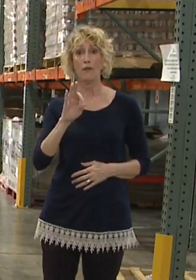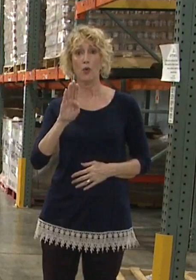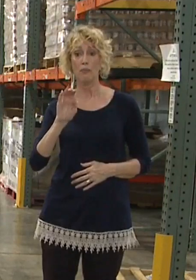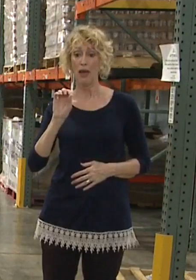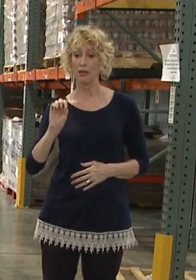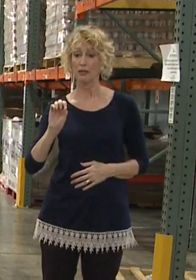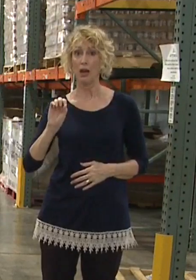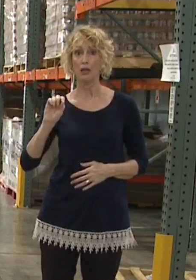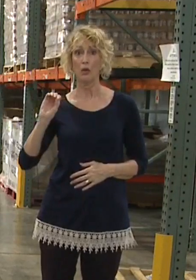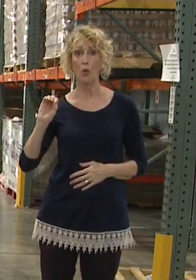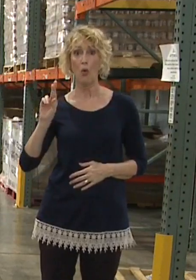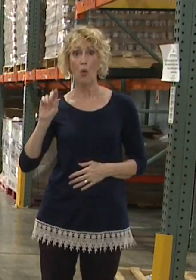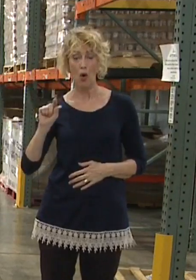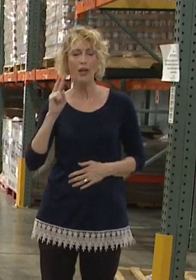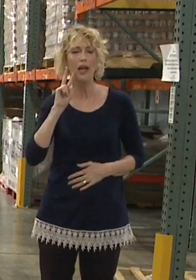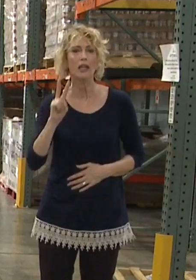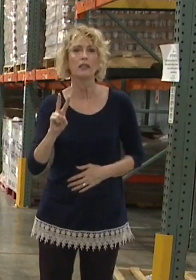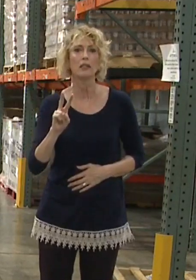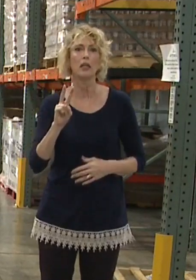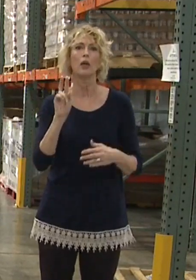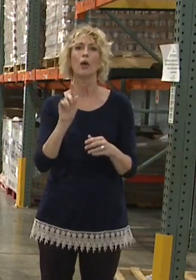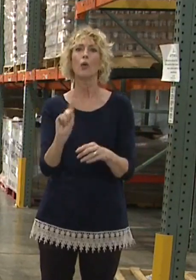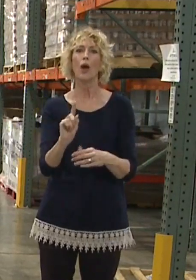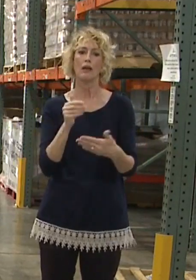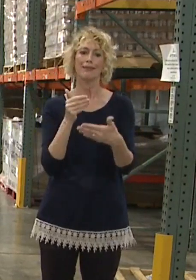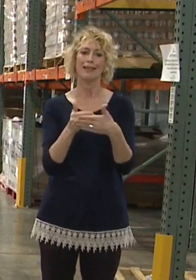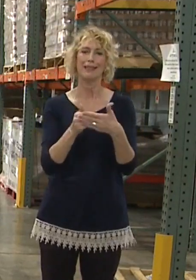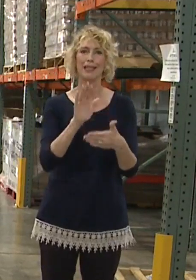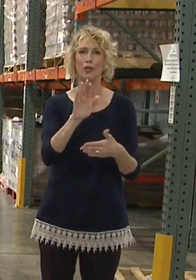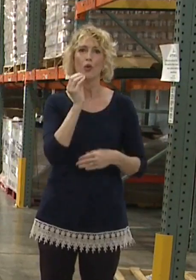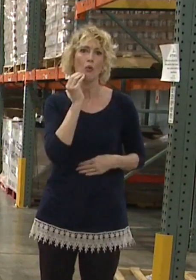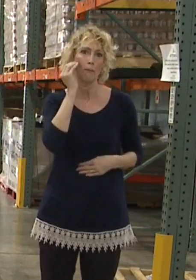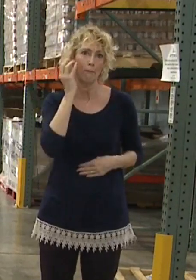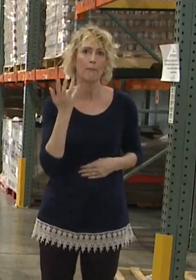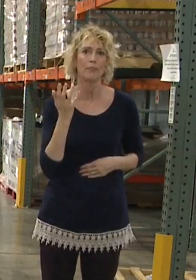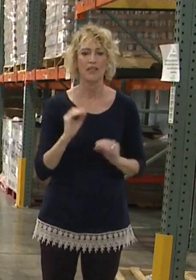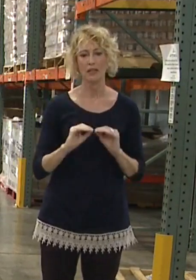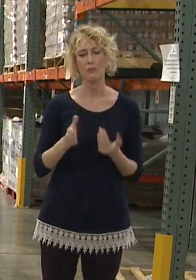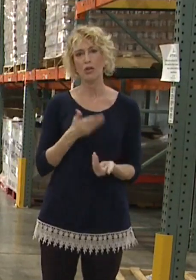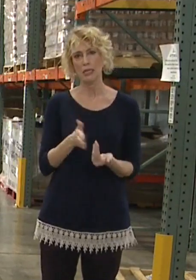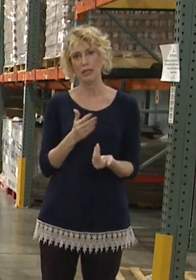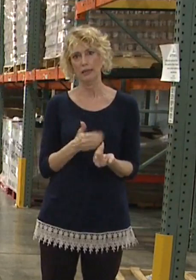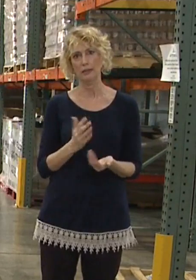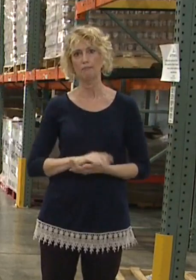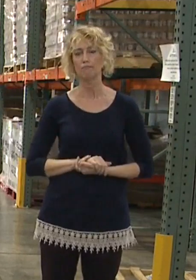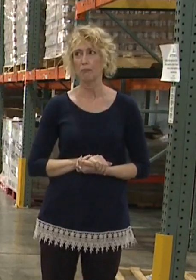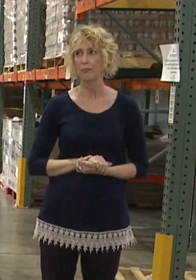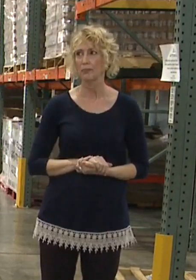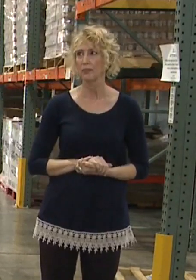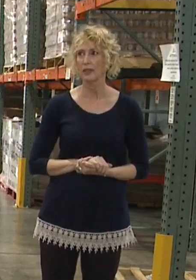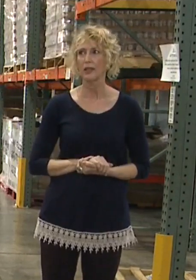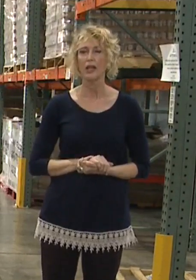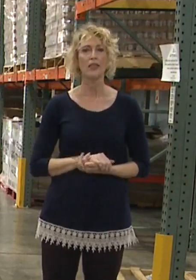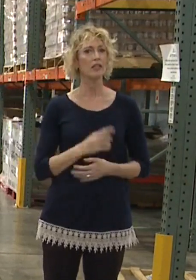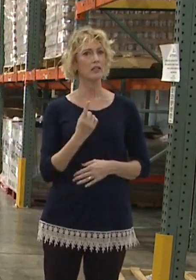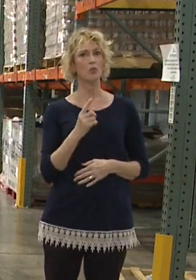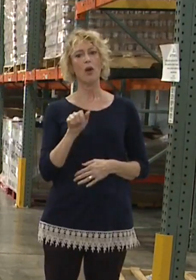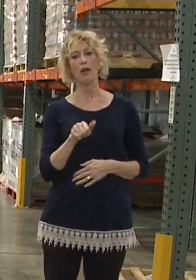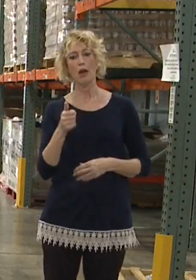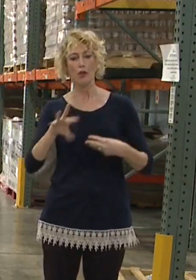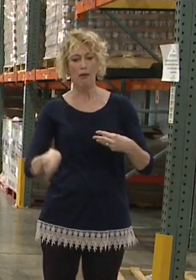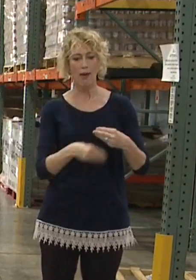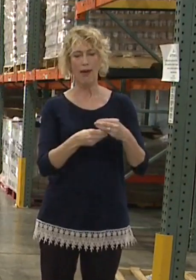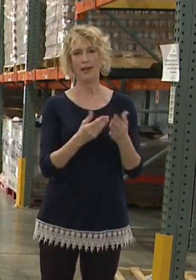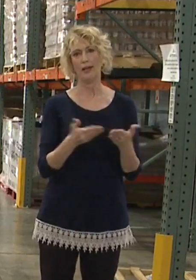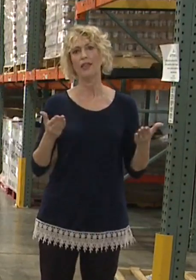see opportunities of food distributions in your area that's more convenient as well. So this is just one other added